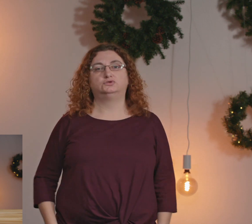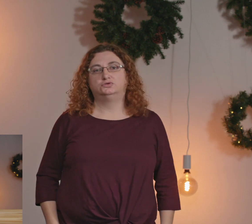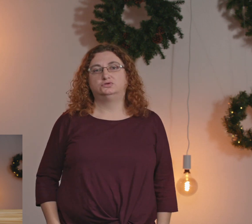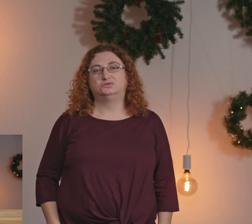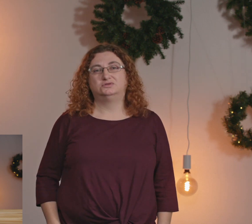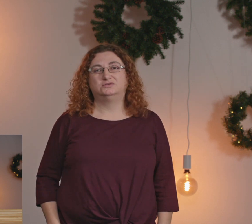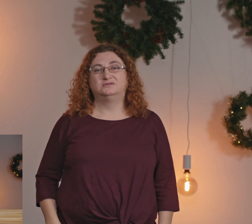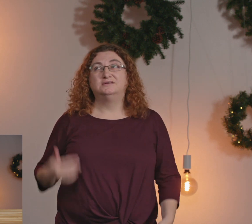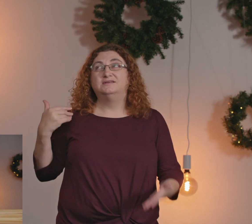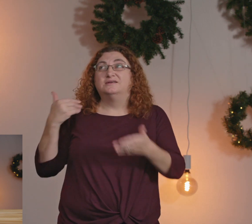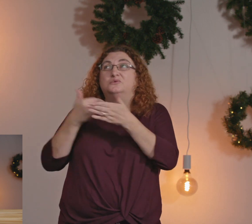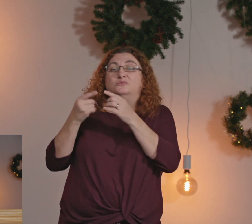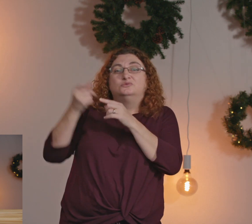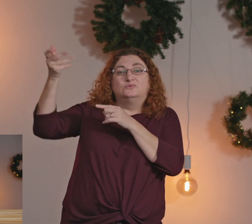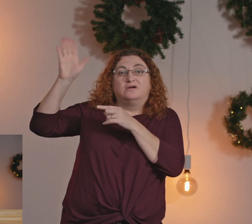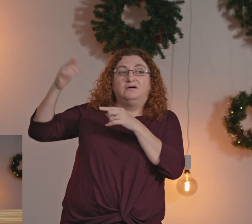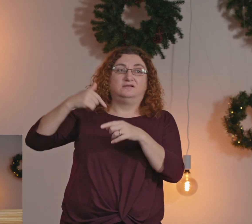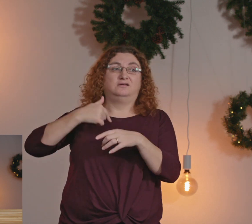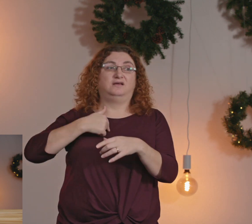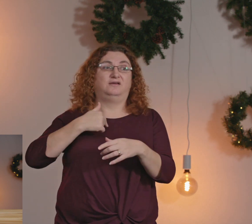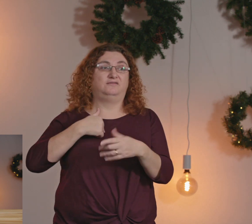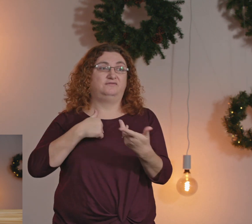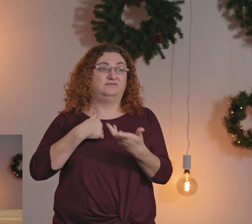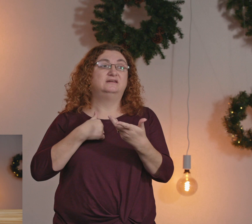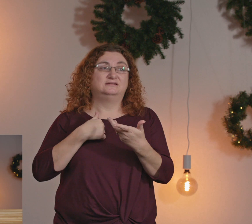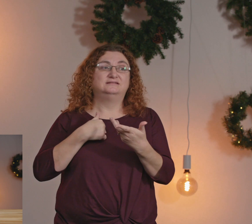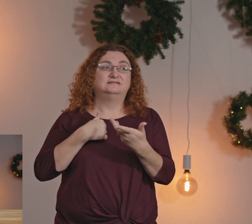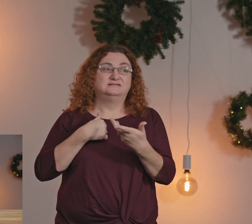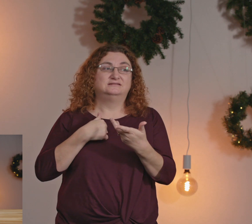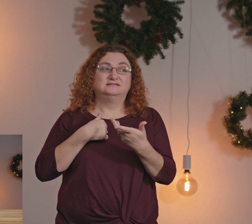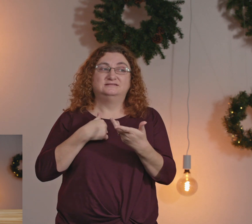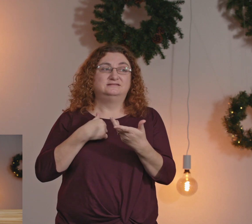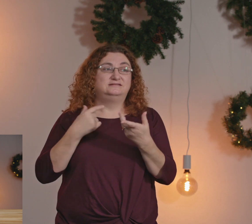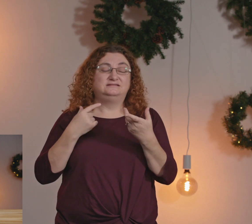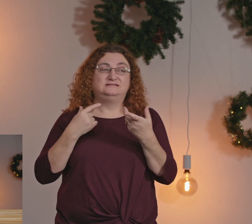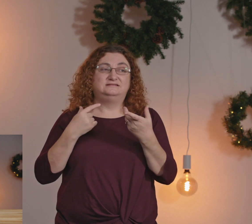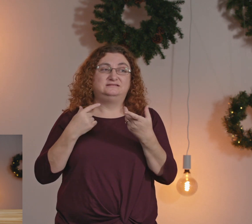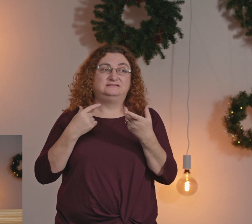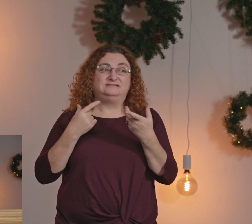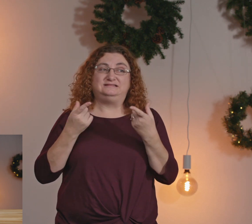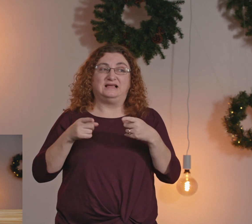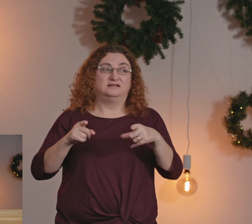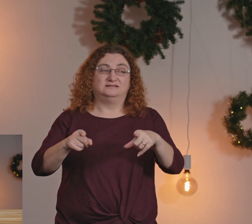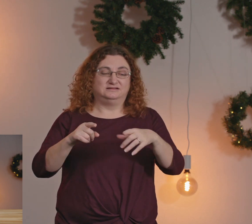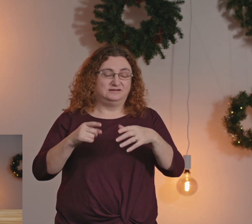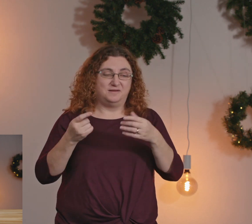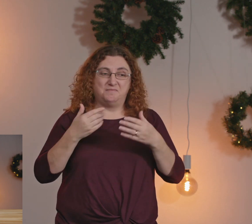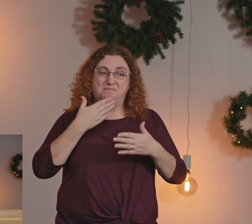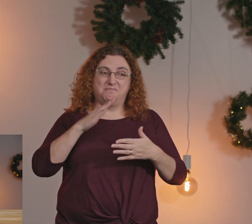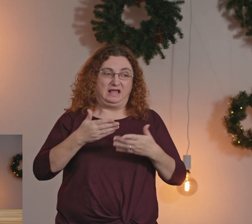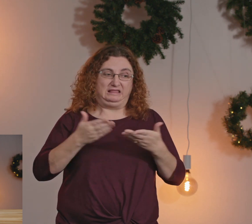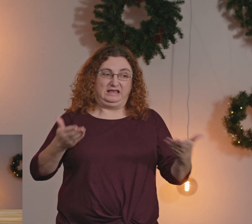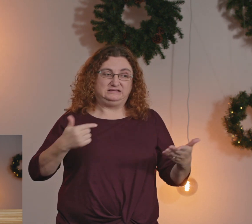with being near to God. I've done some very disobedient and wicked things, and I think I can't run to God. I got to clean myself up